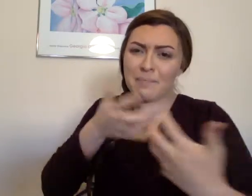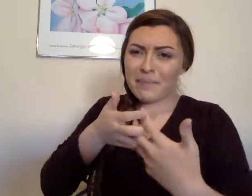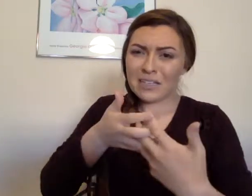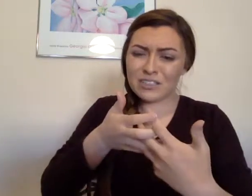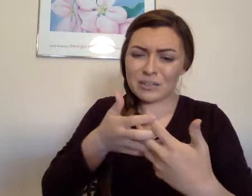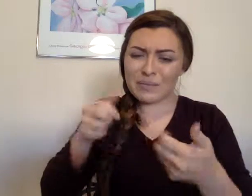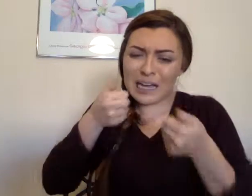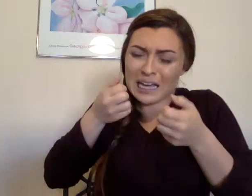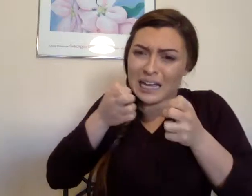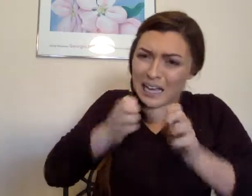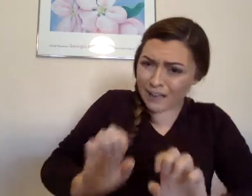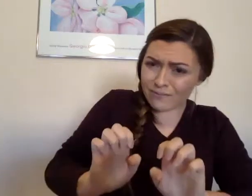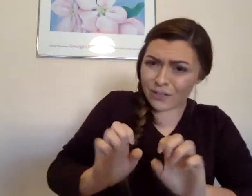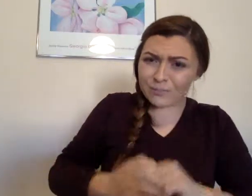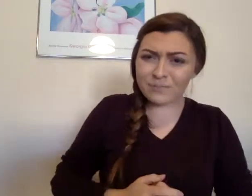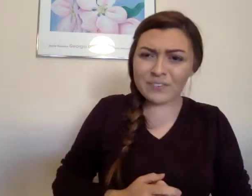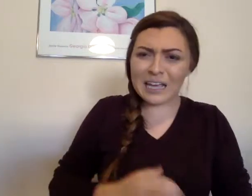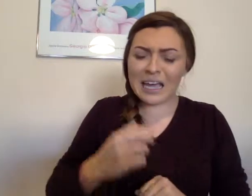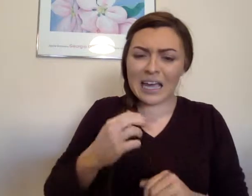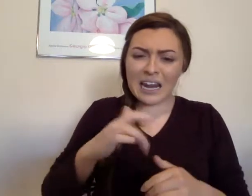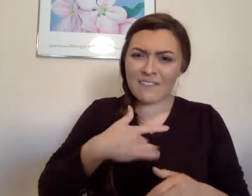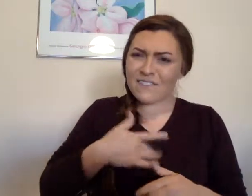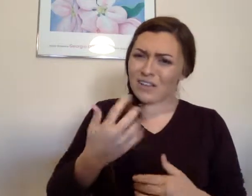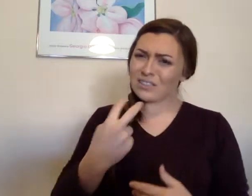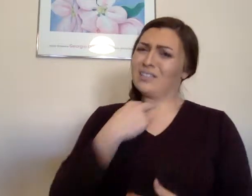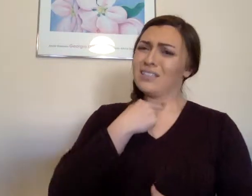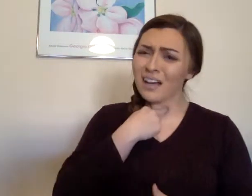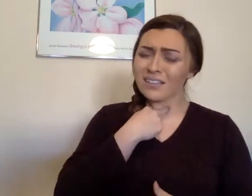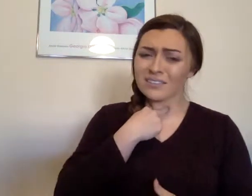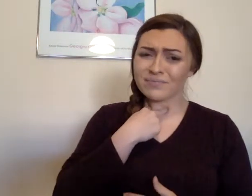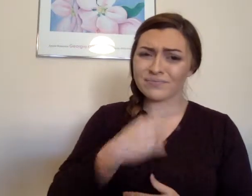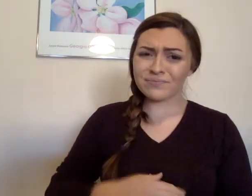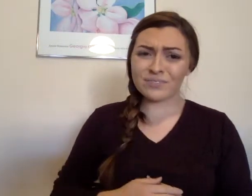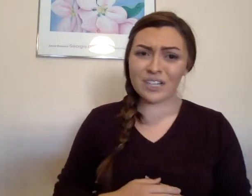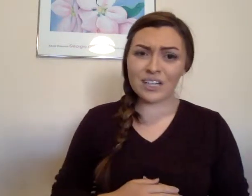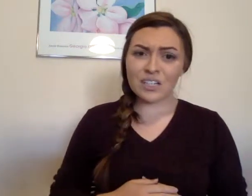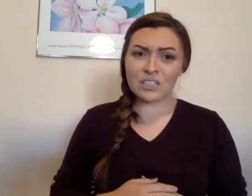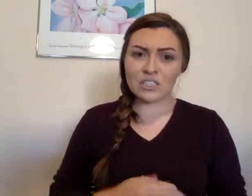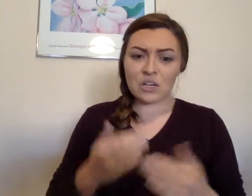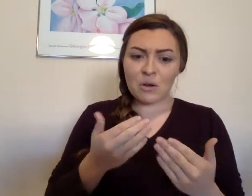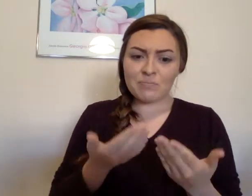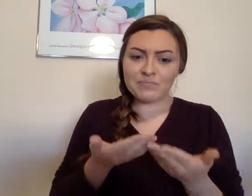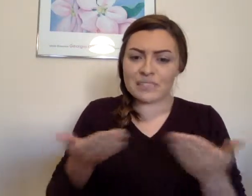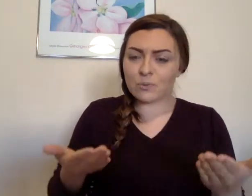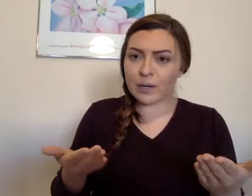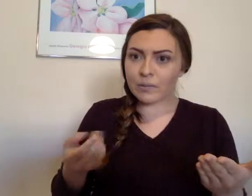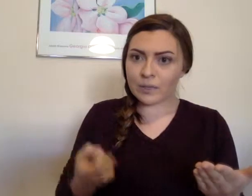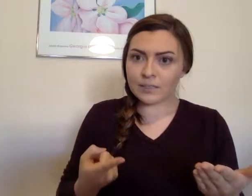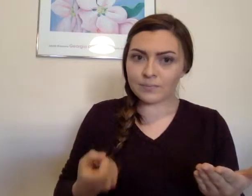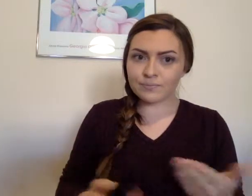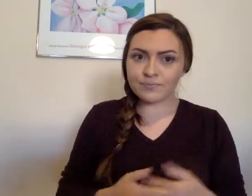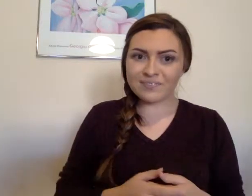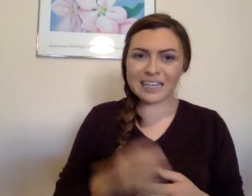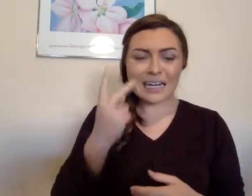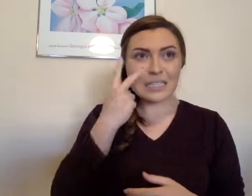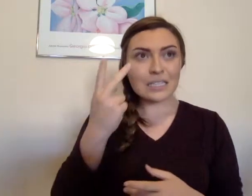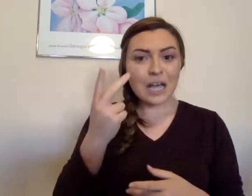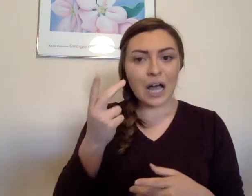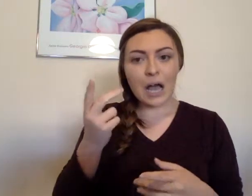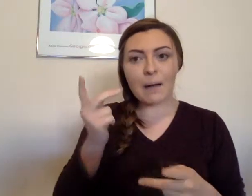people, and I felt stuck. So this is where I was, and I saw people having opportunities, but I couldn't seem